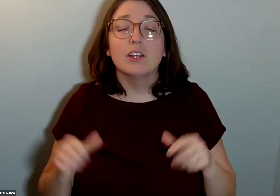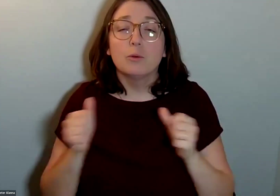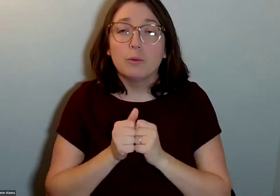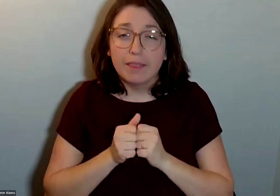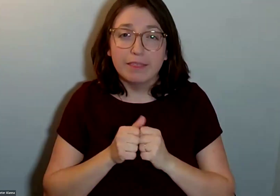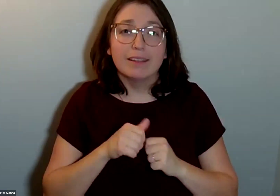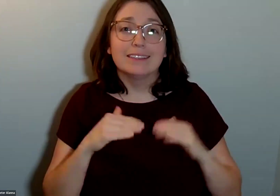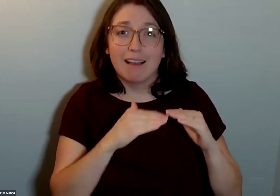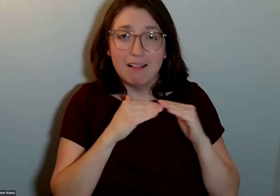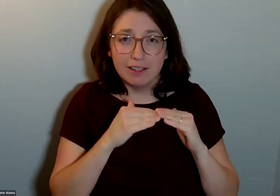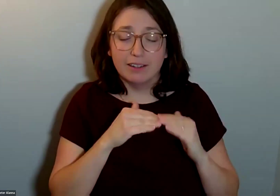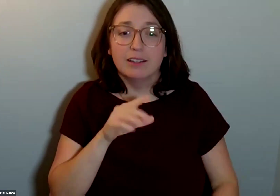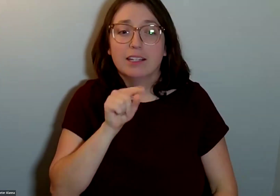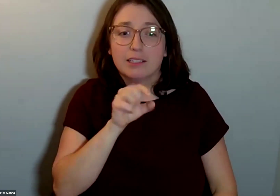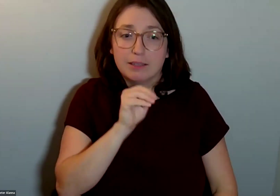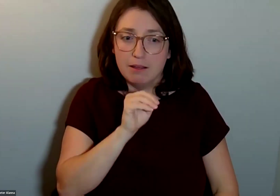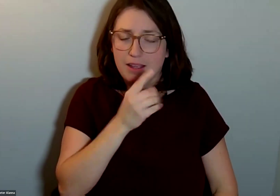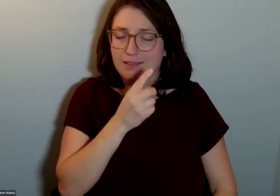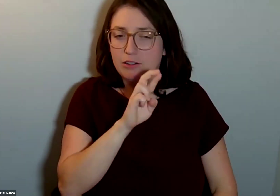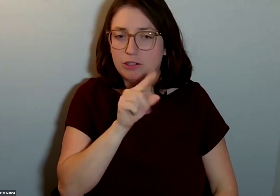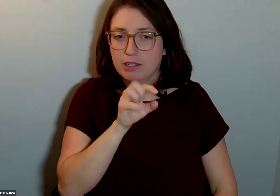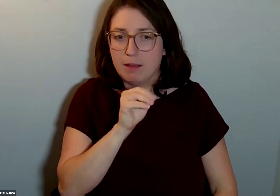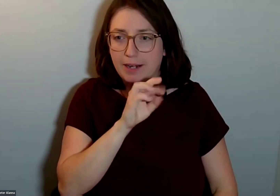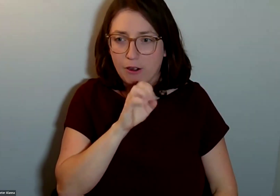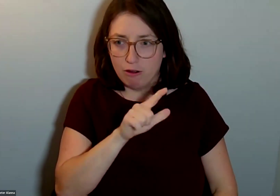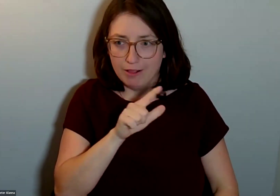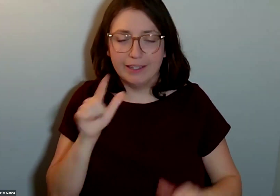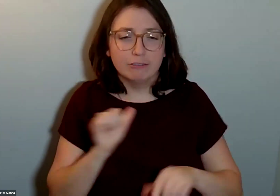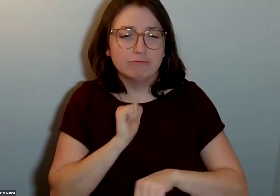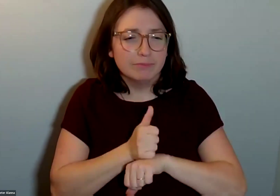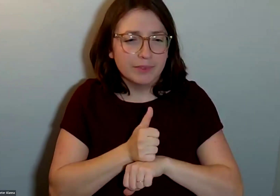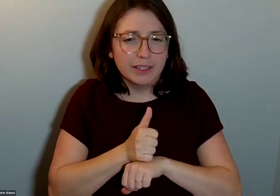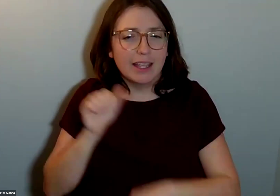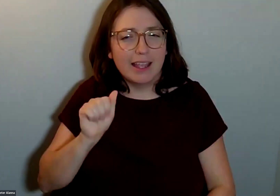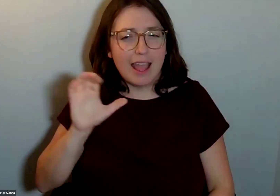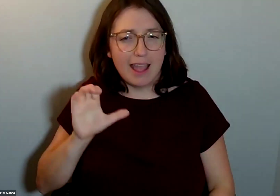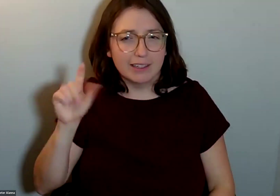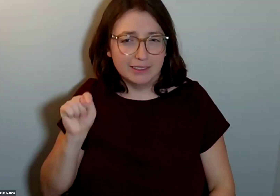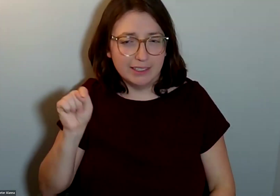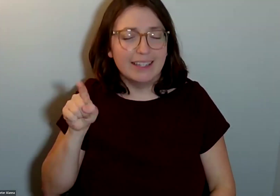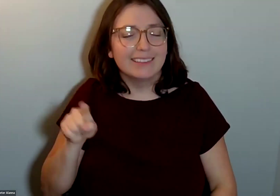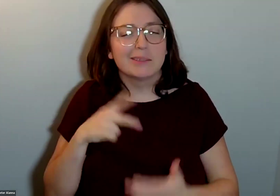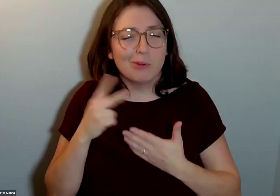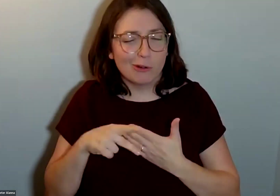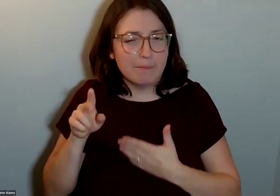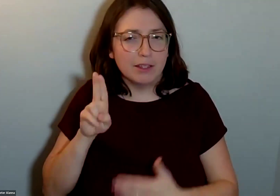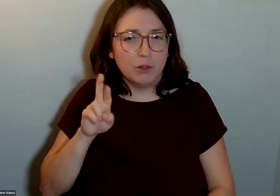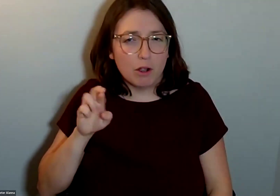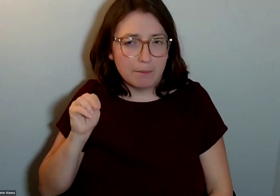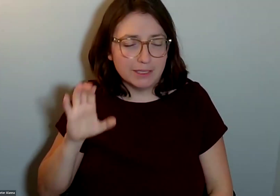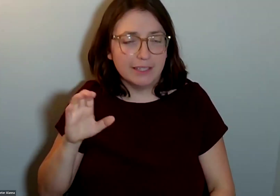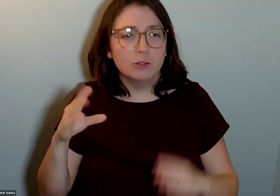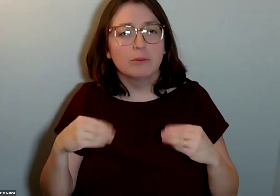Advanced Communication Training, ACT, which is a program at URMC, which helps clinicians learn how to have